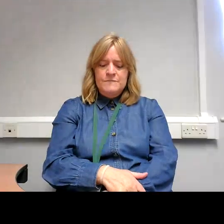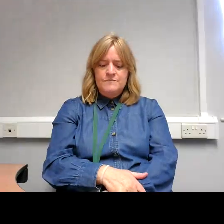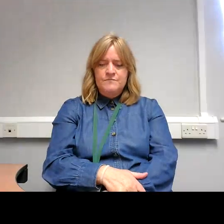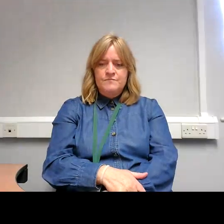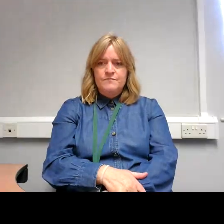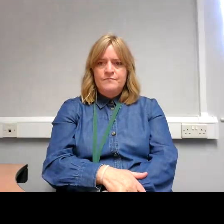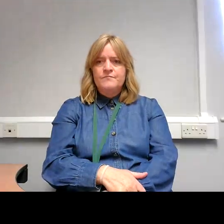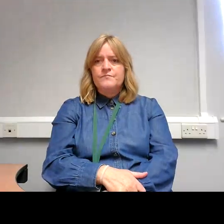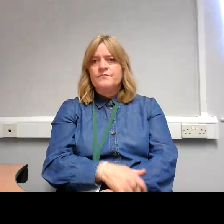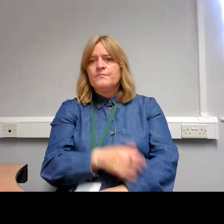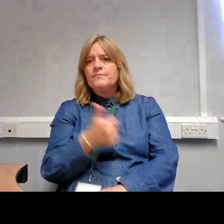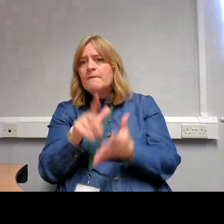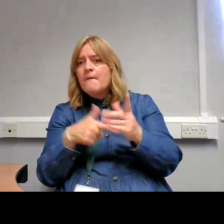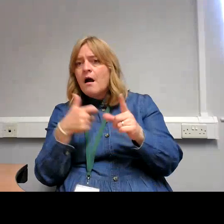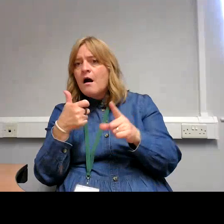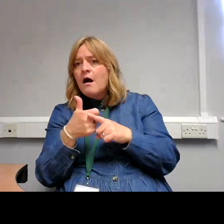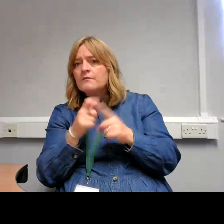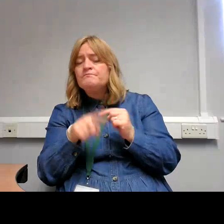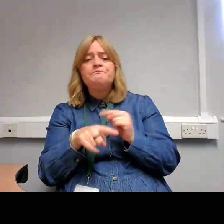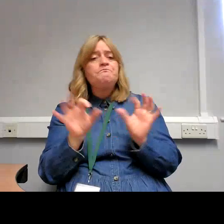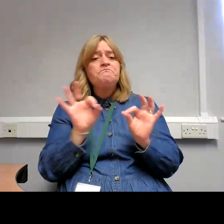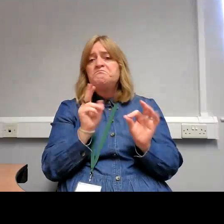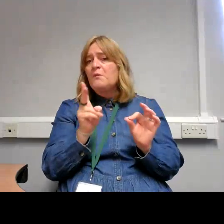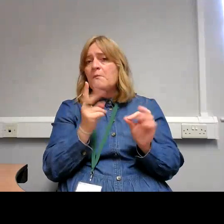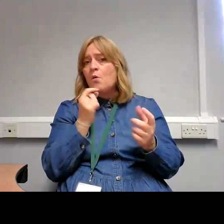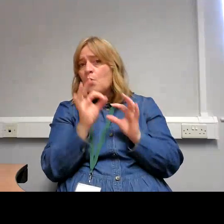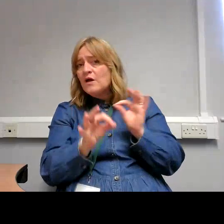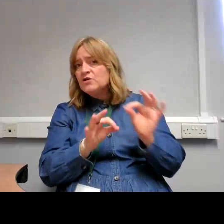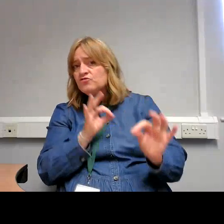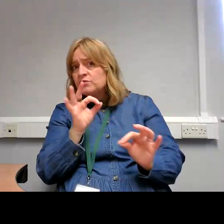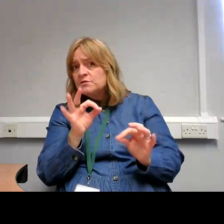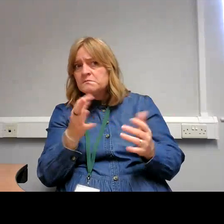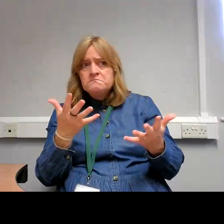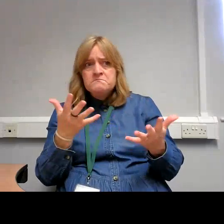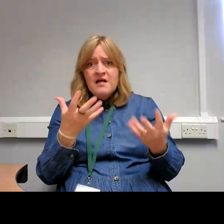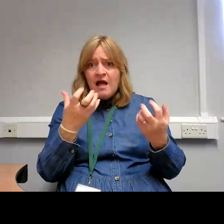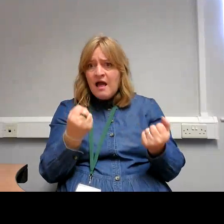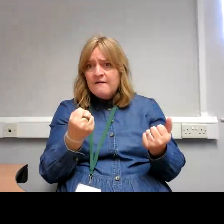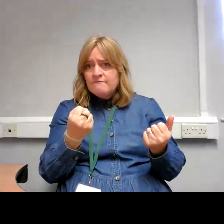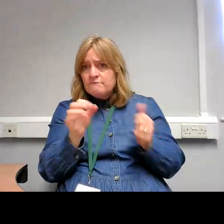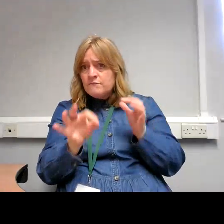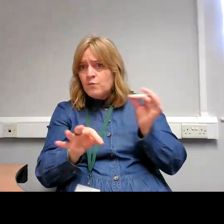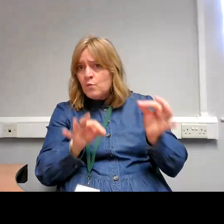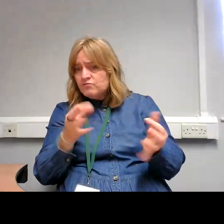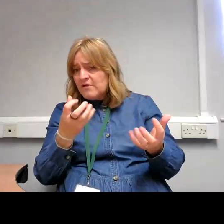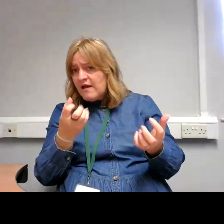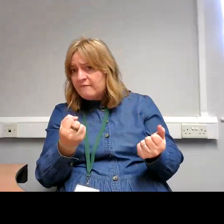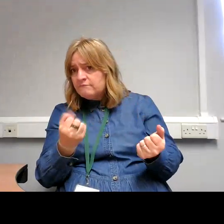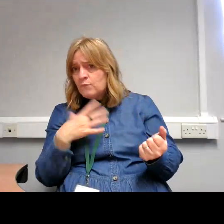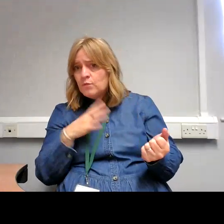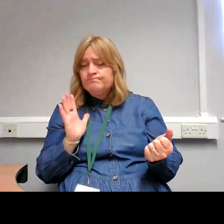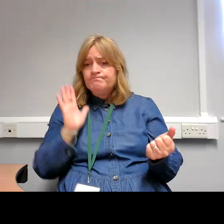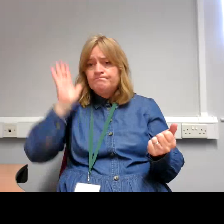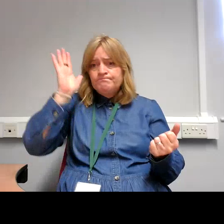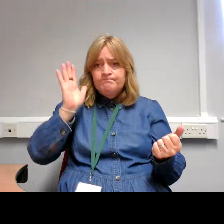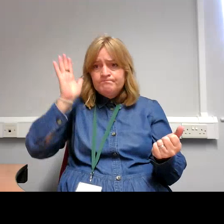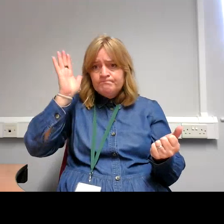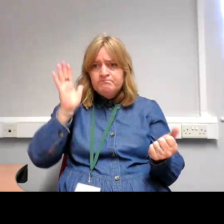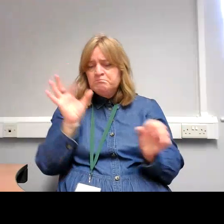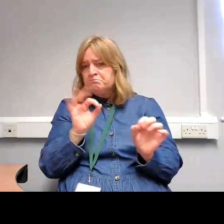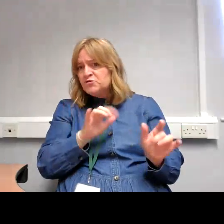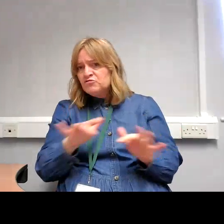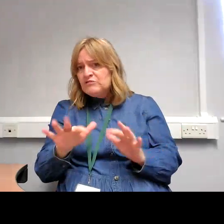Awesome. There are no further questions in the chat, so if anybody has a question which they'd like to raise a hand for or put it in the